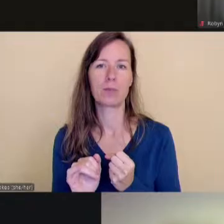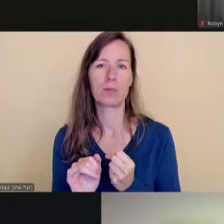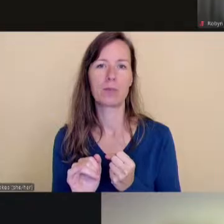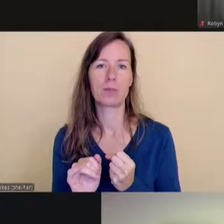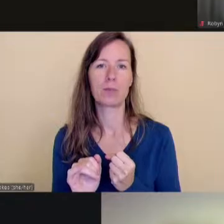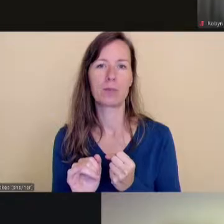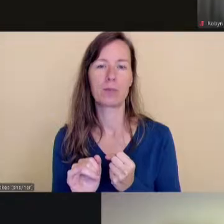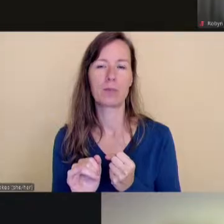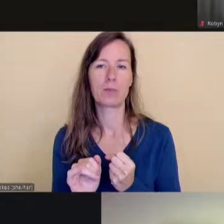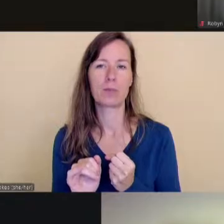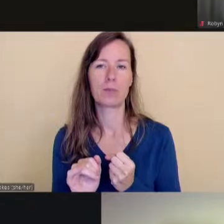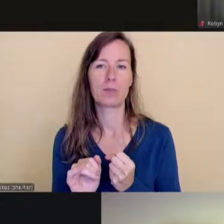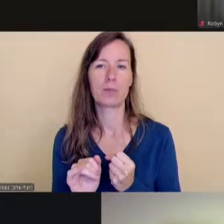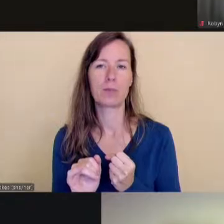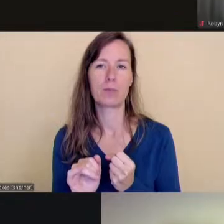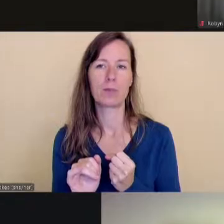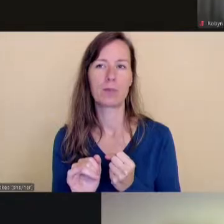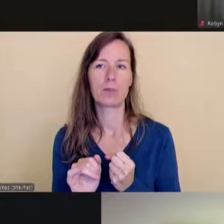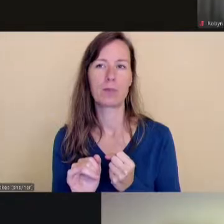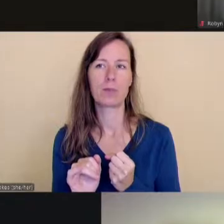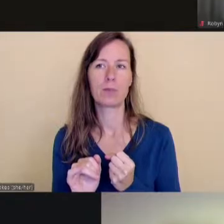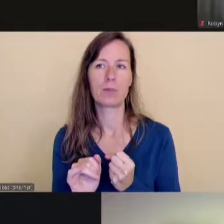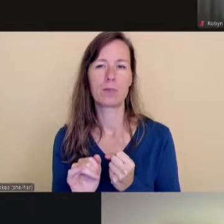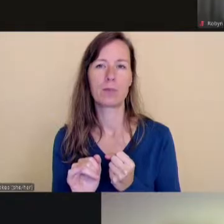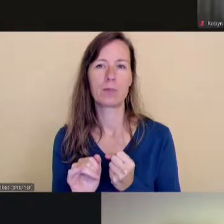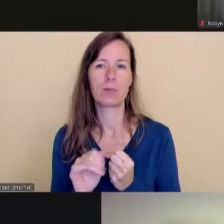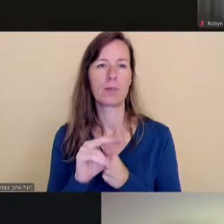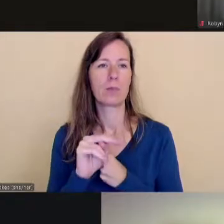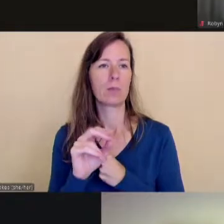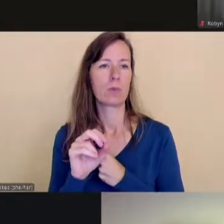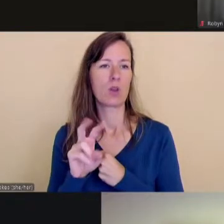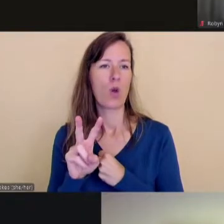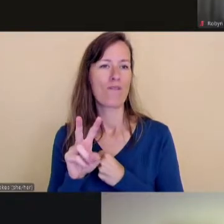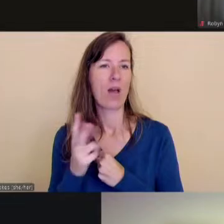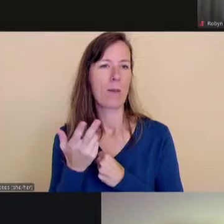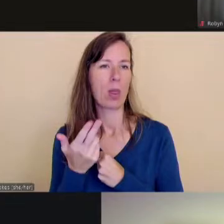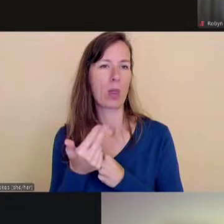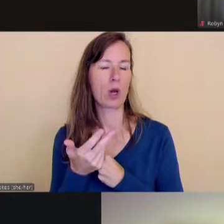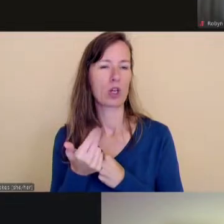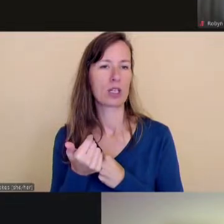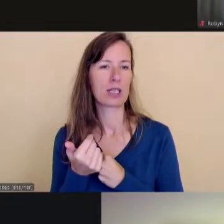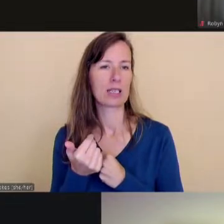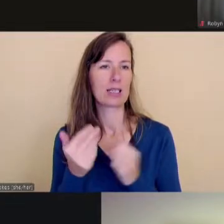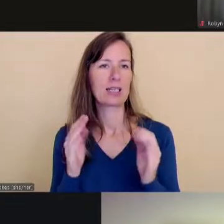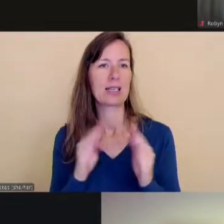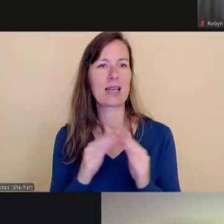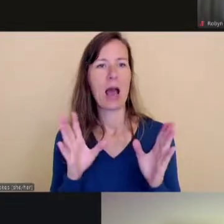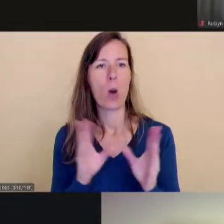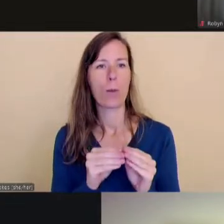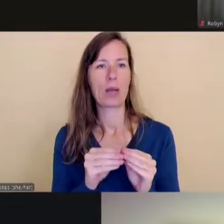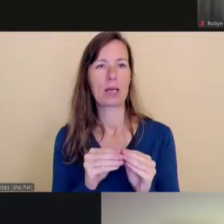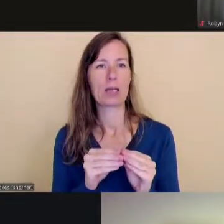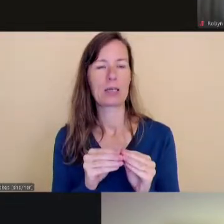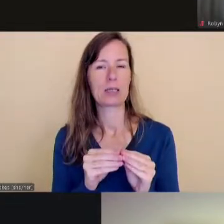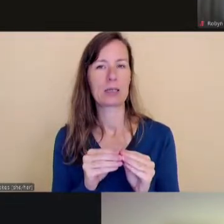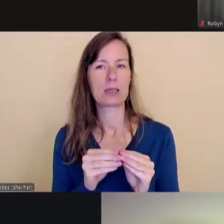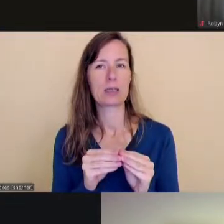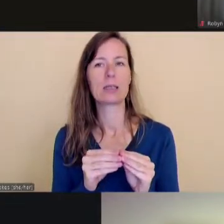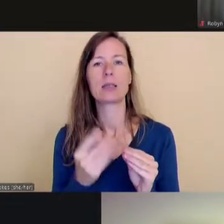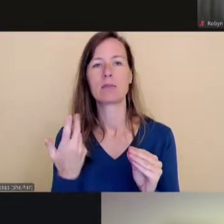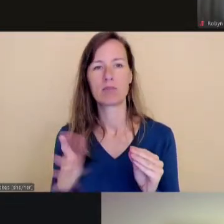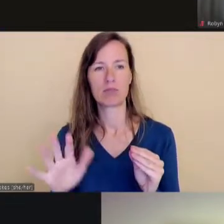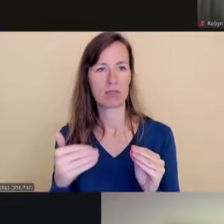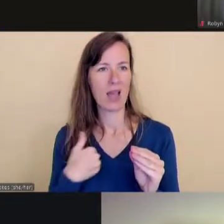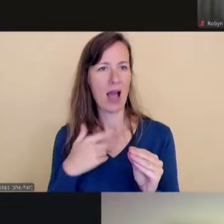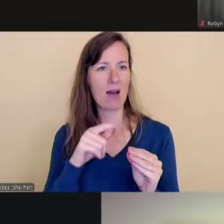yes, and also the November 13 town meeting. I do have a track